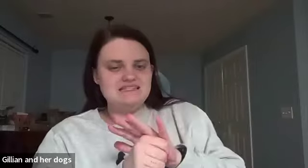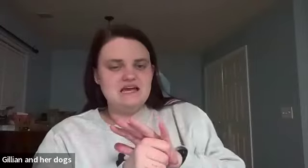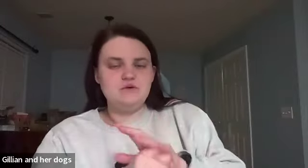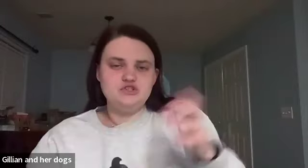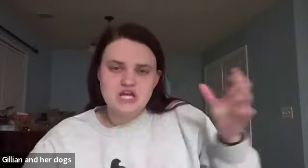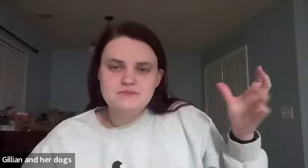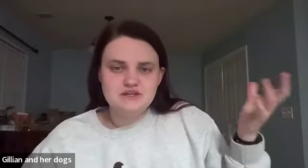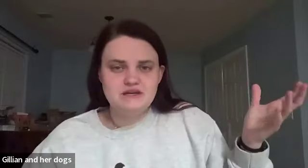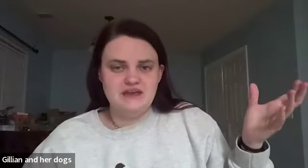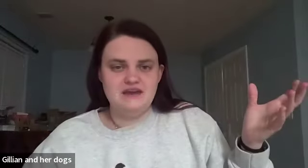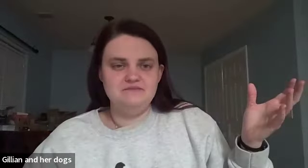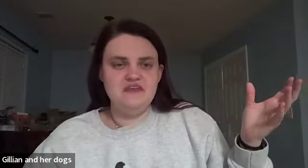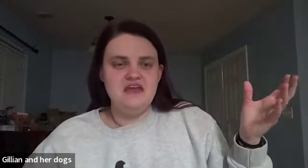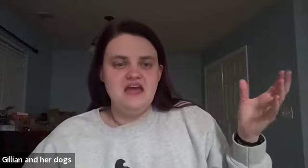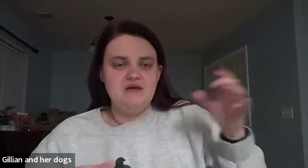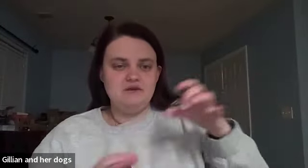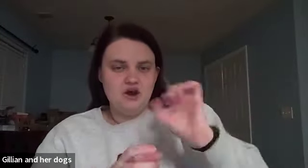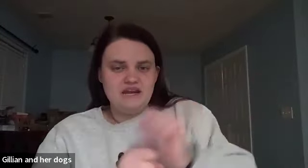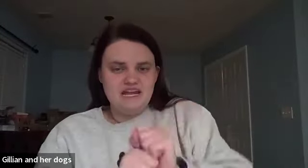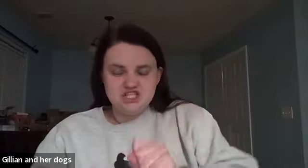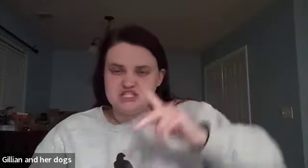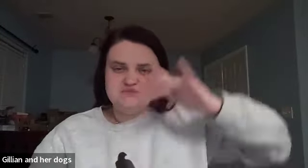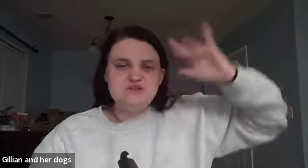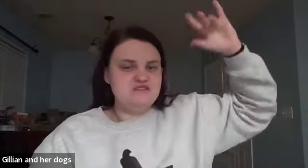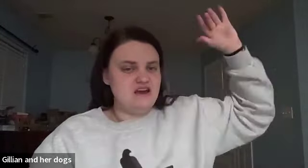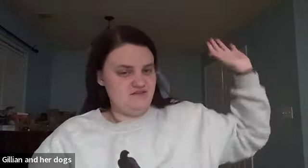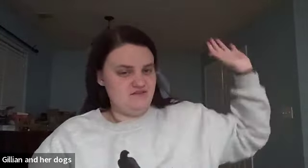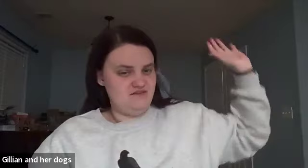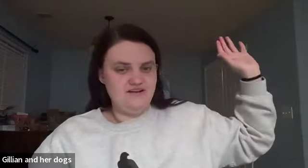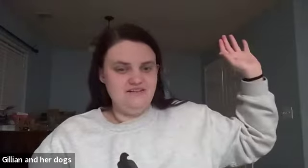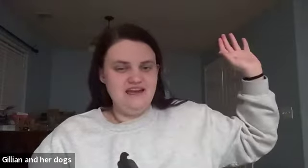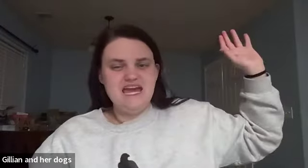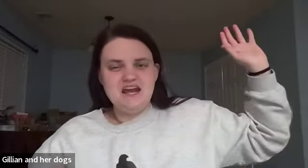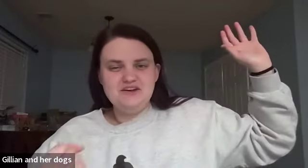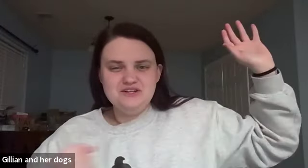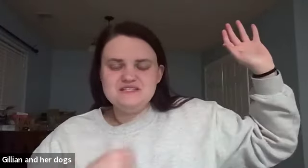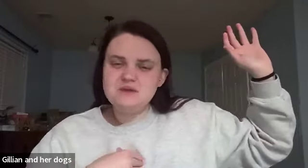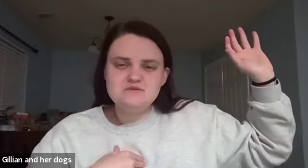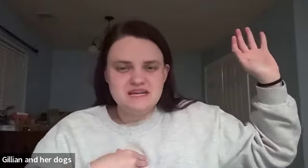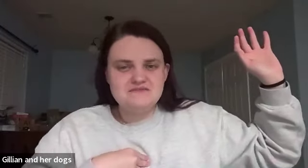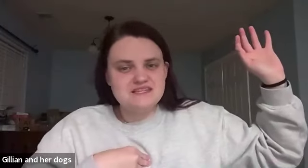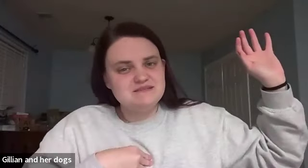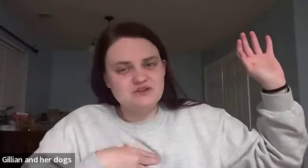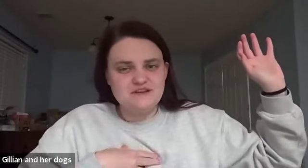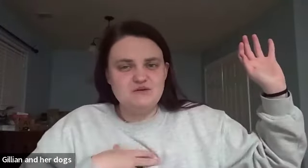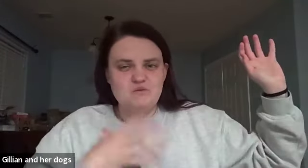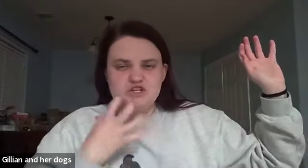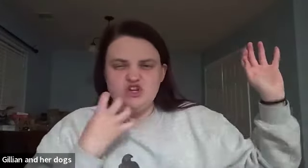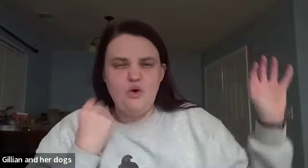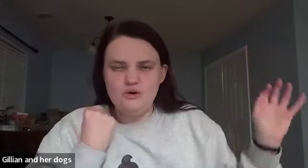it's like when you shake up a soda can and when you open it and it just spews out everywhere. And how, sometimes we can have that similar feeling when we're just